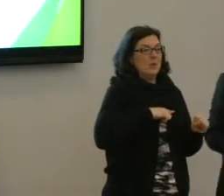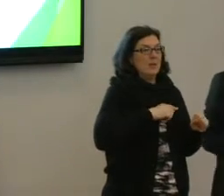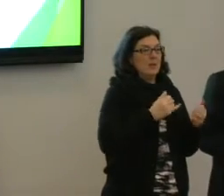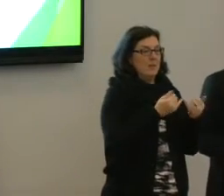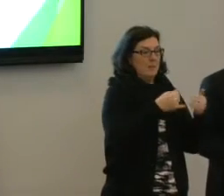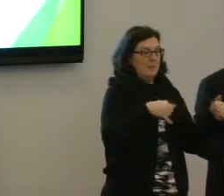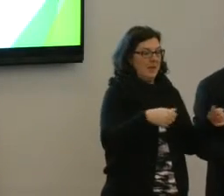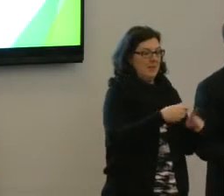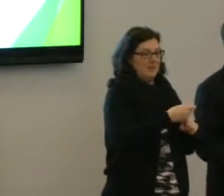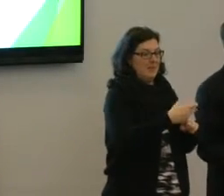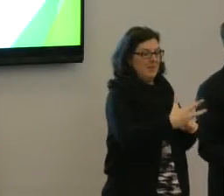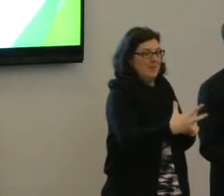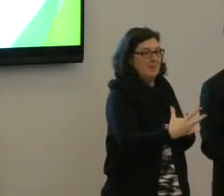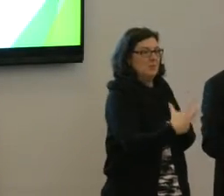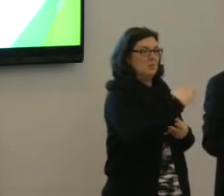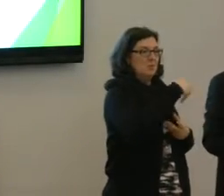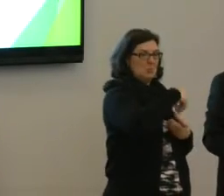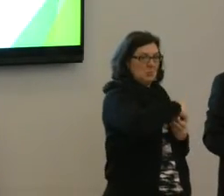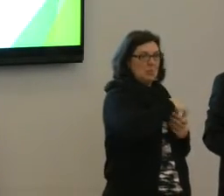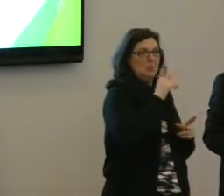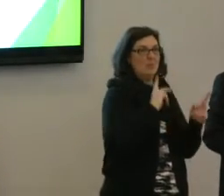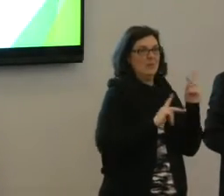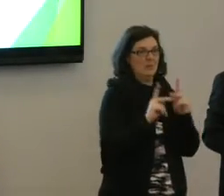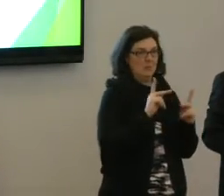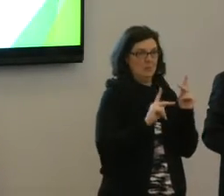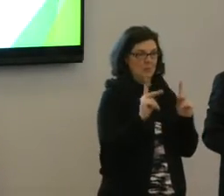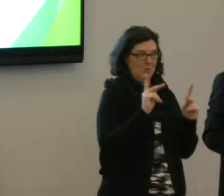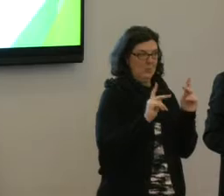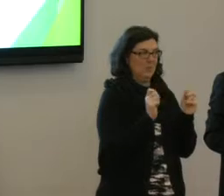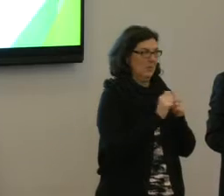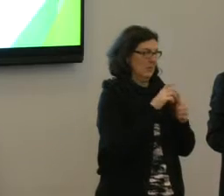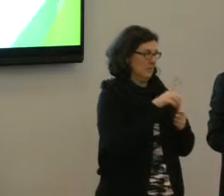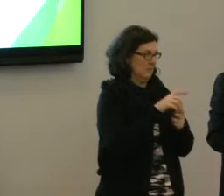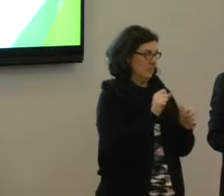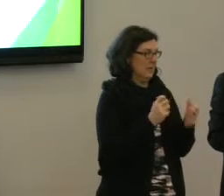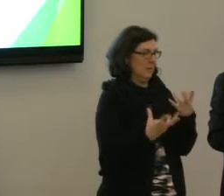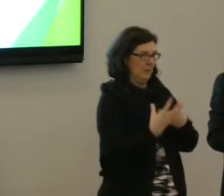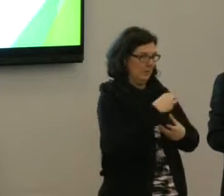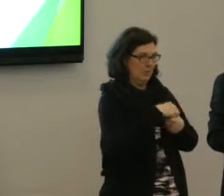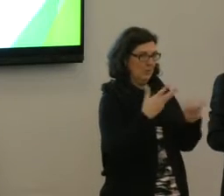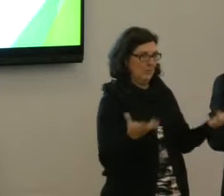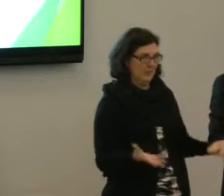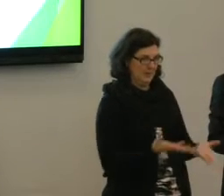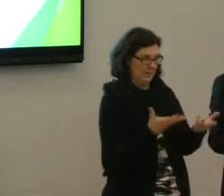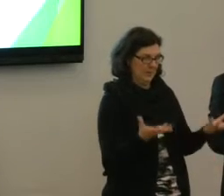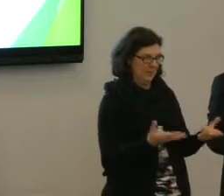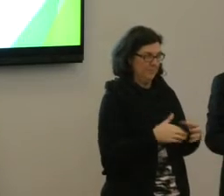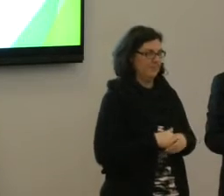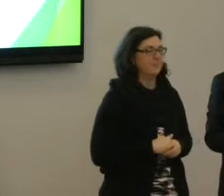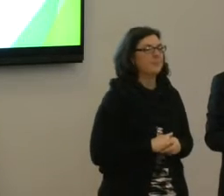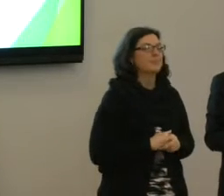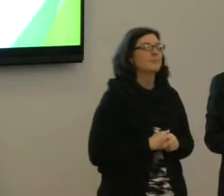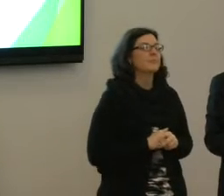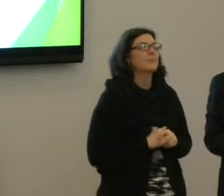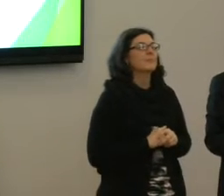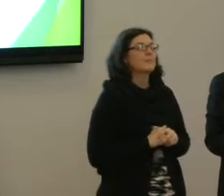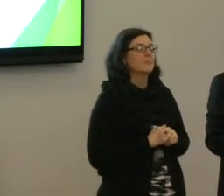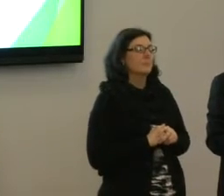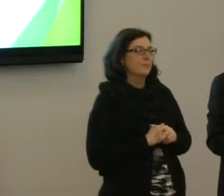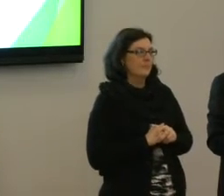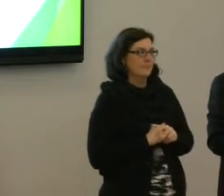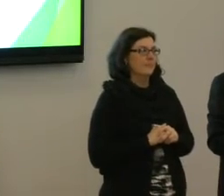that kind of inclusion and include that mission field right here? And maybe the people and maybe